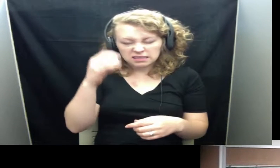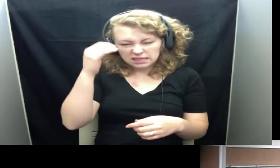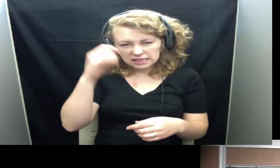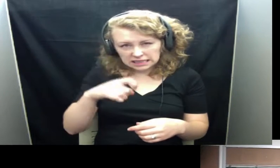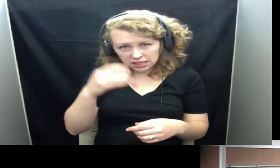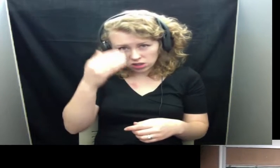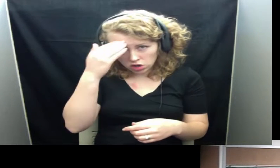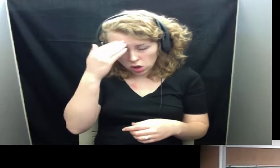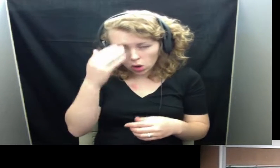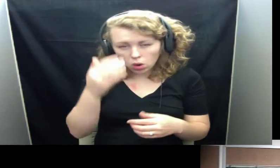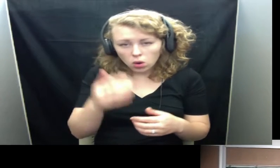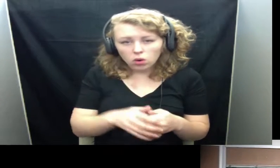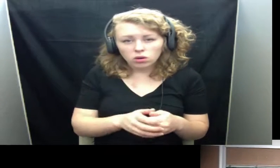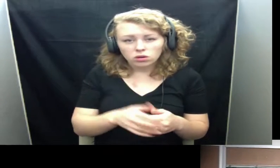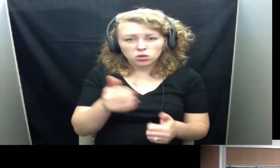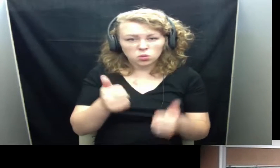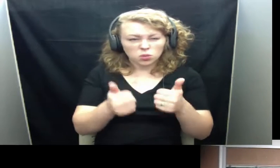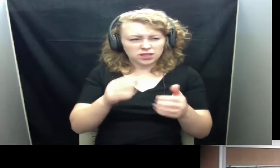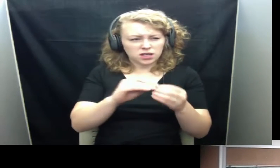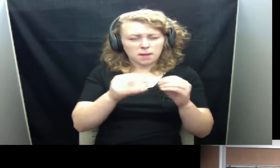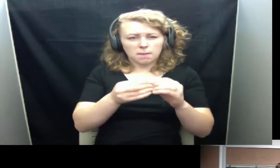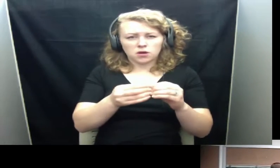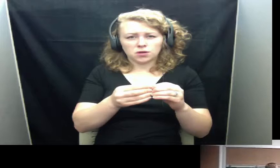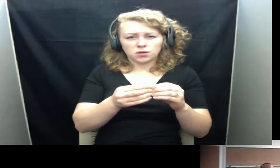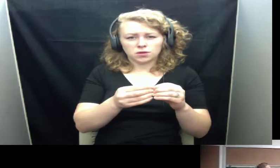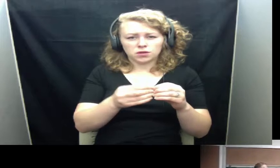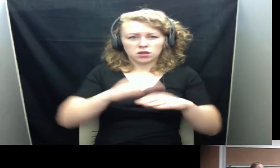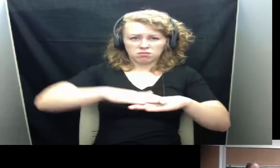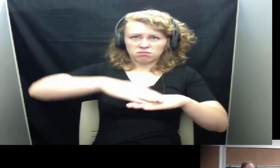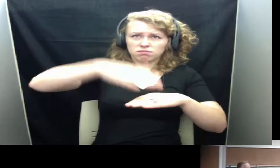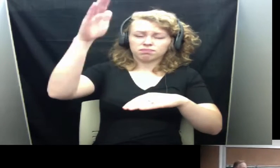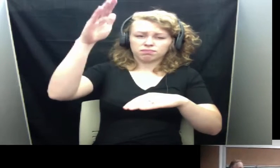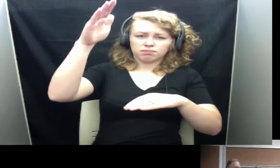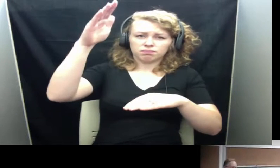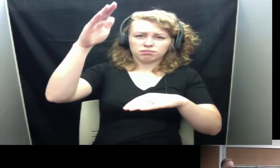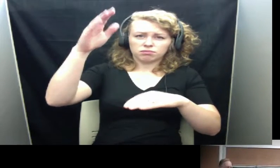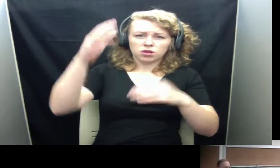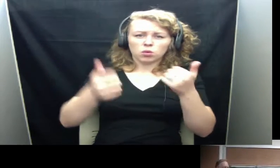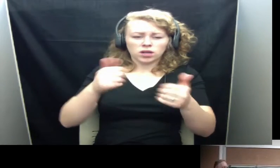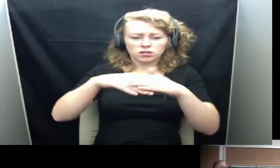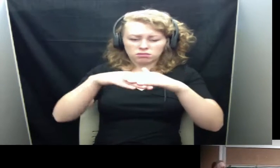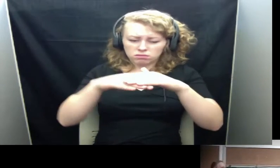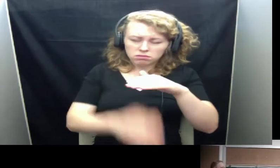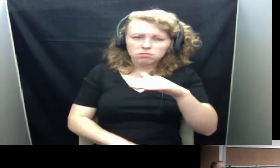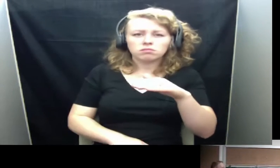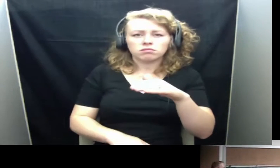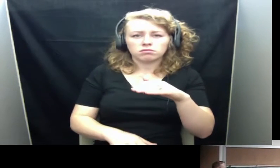difficult. Suppose we take the numbers 2 and 4 as an example.